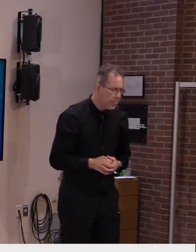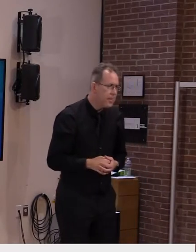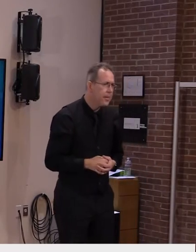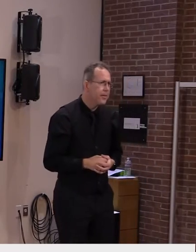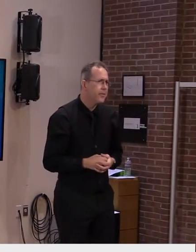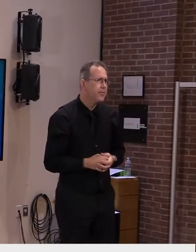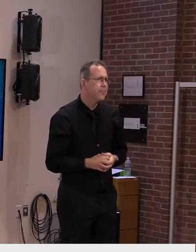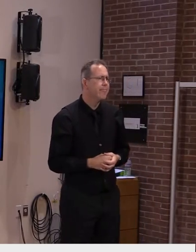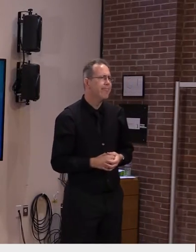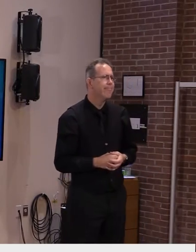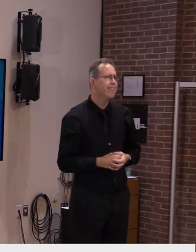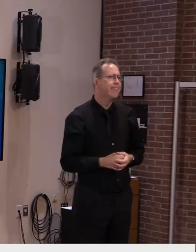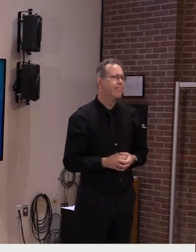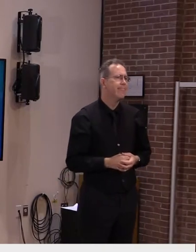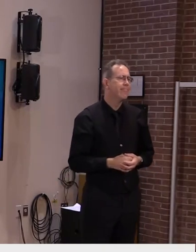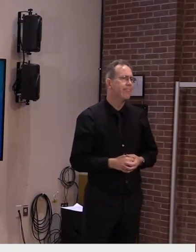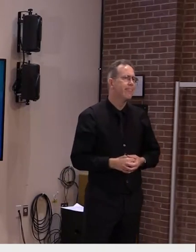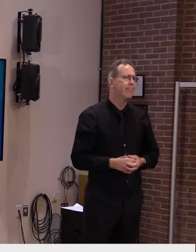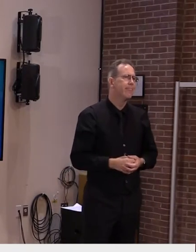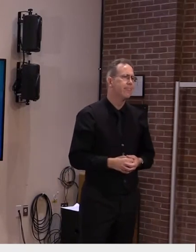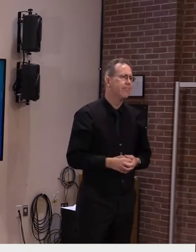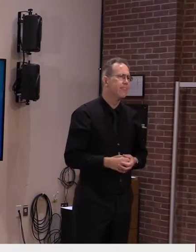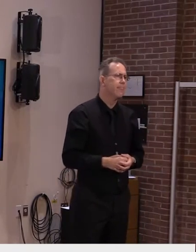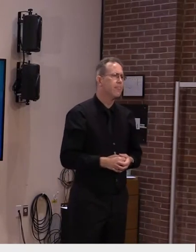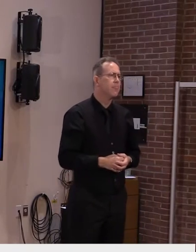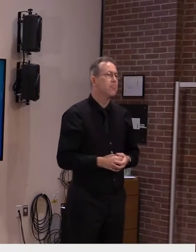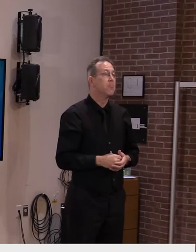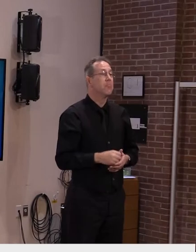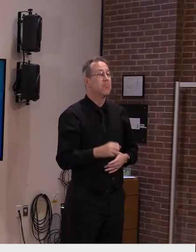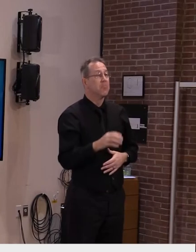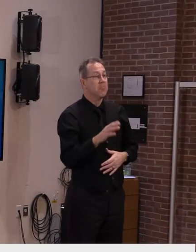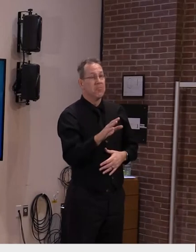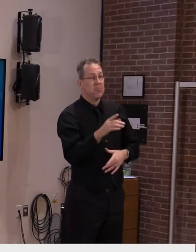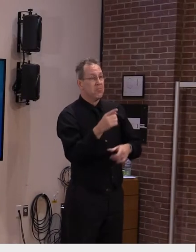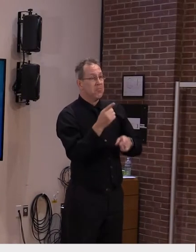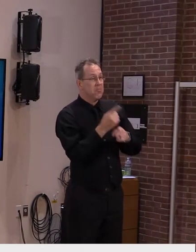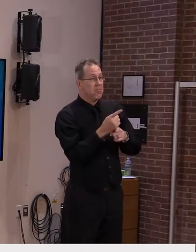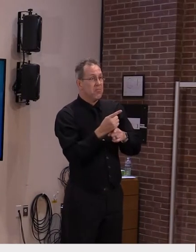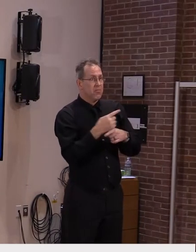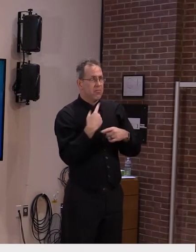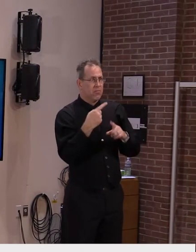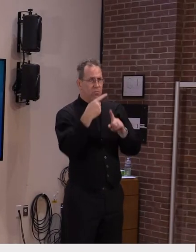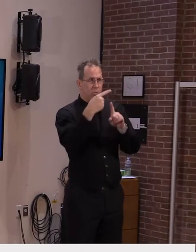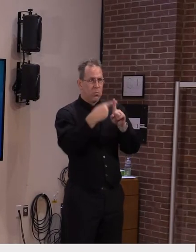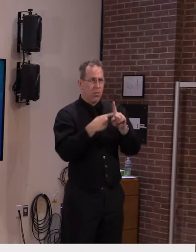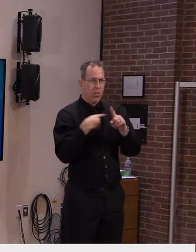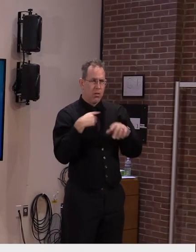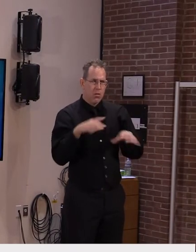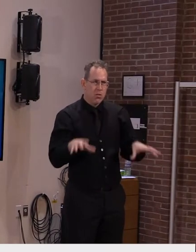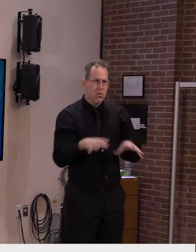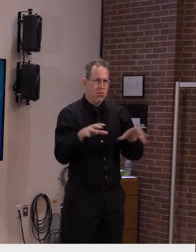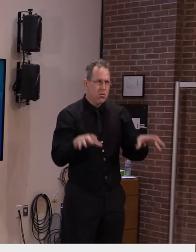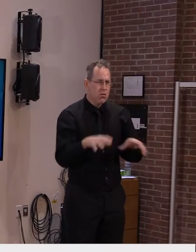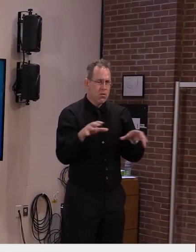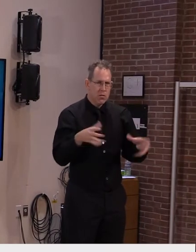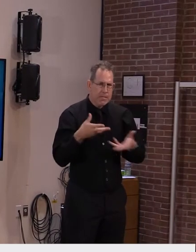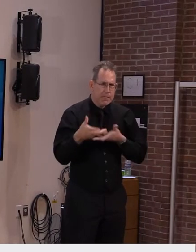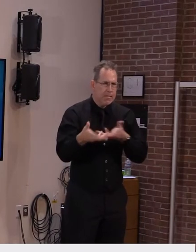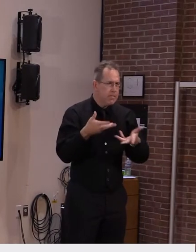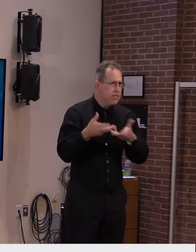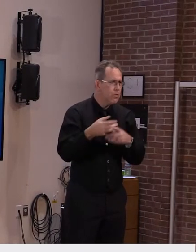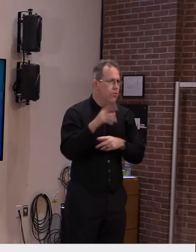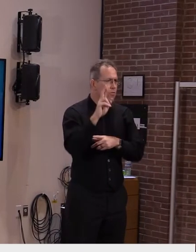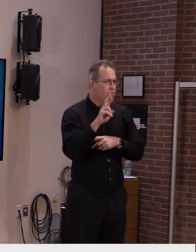Derek, it's actually been more than a month we've been working with them on this sort of thing. We've went out and asked them what they